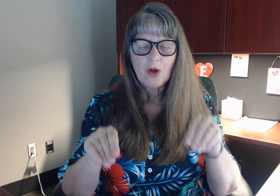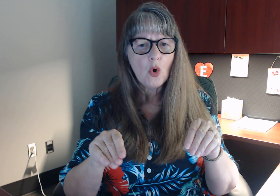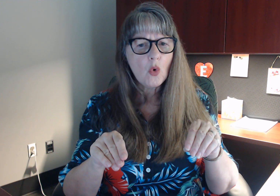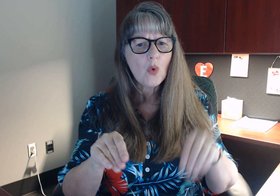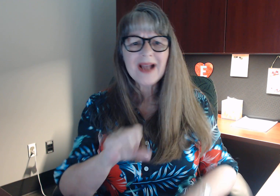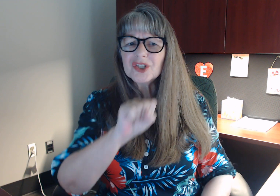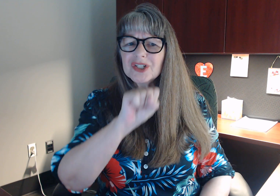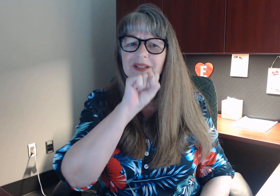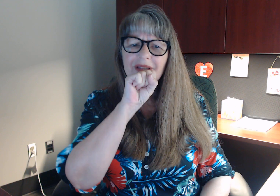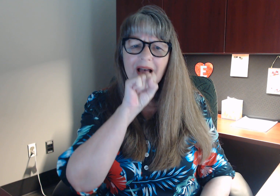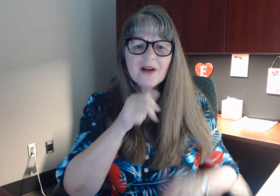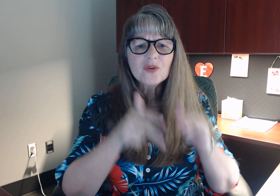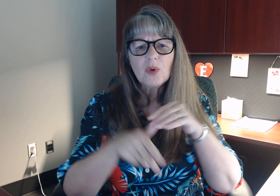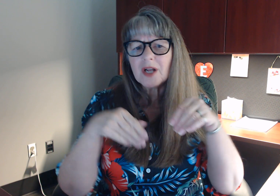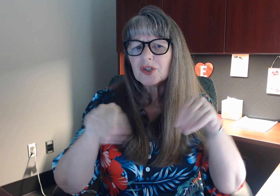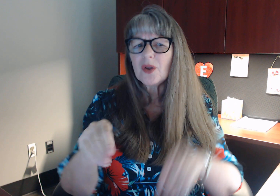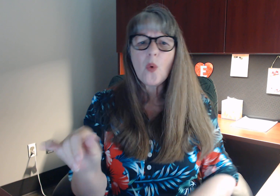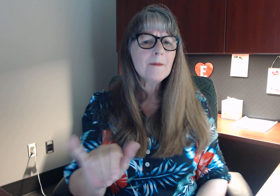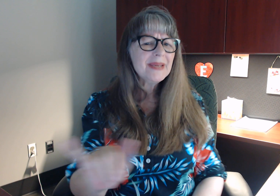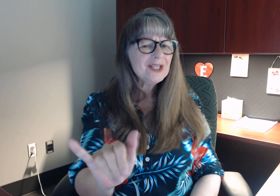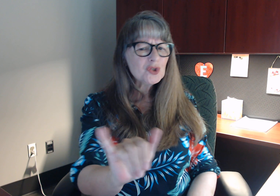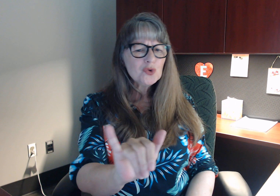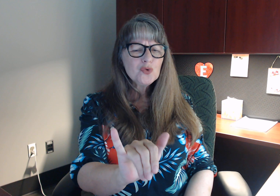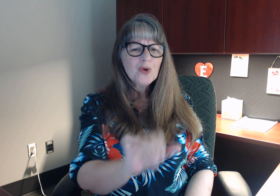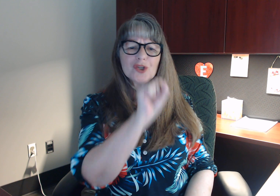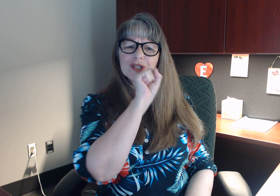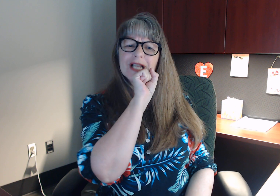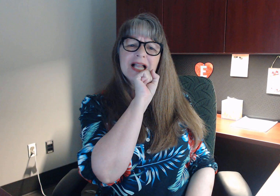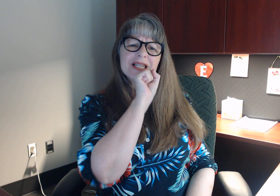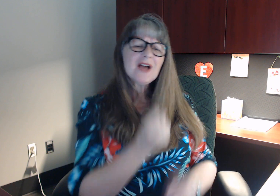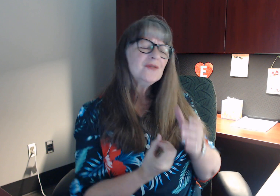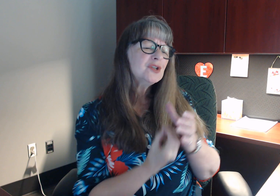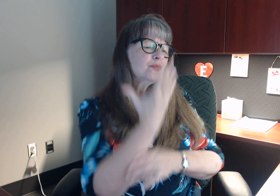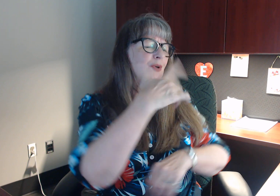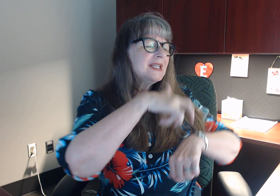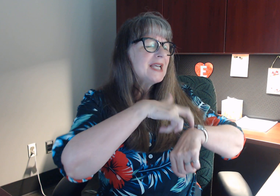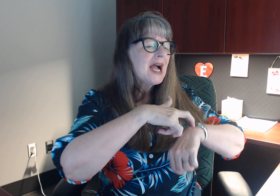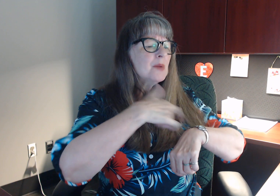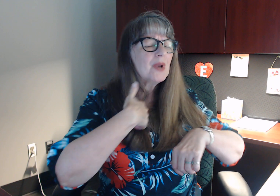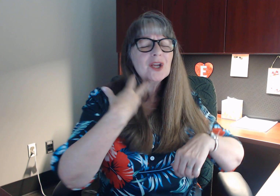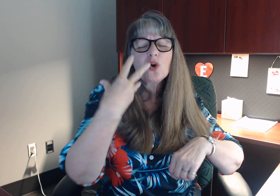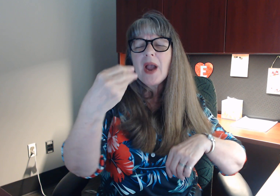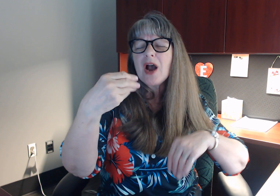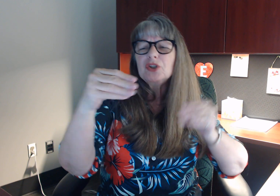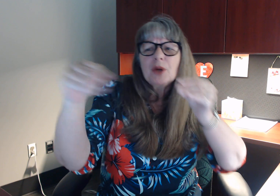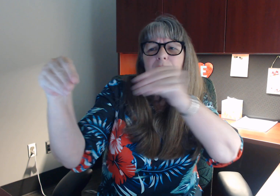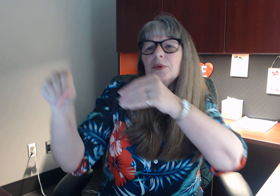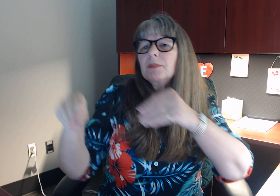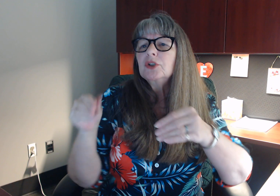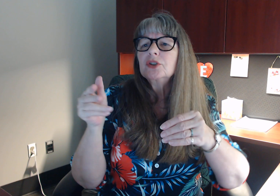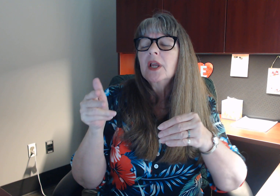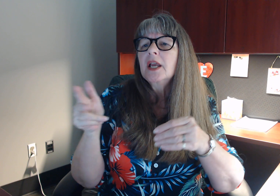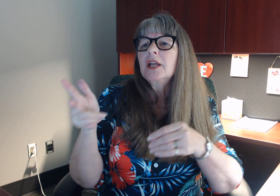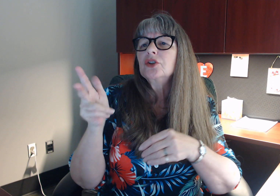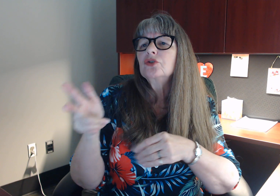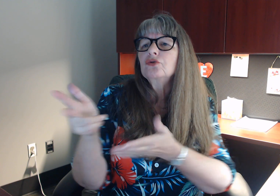Oh, I just love garage sale. Oh, me too. I just love the springtime when I could go out and chop, and just